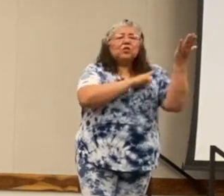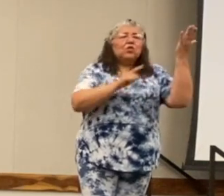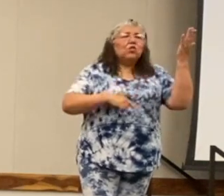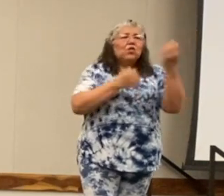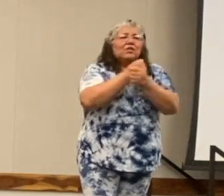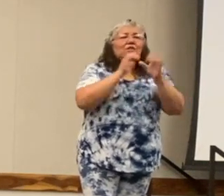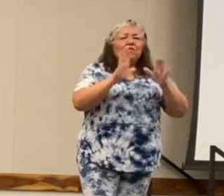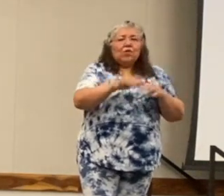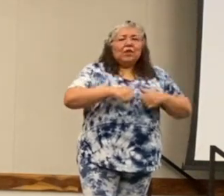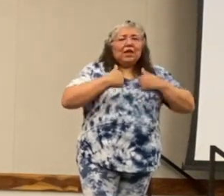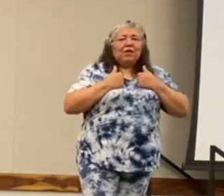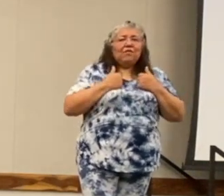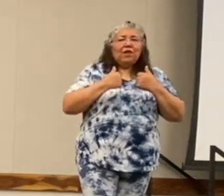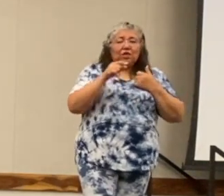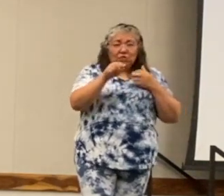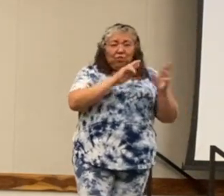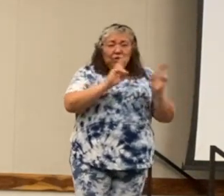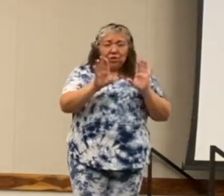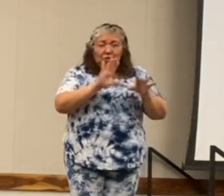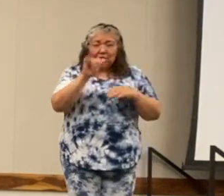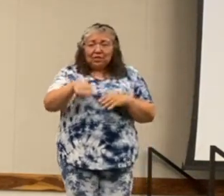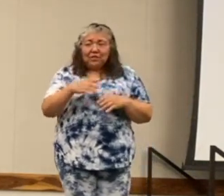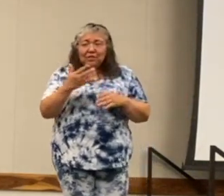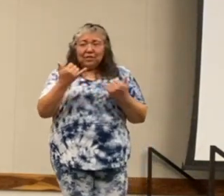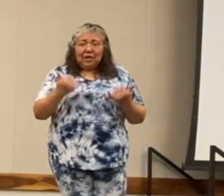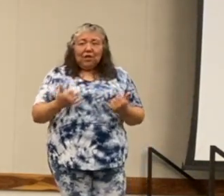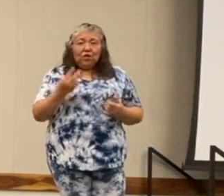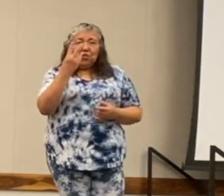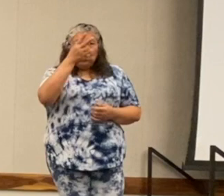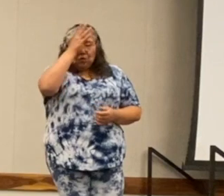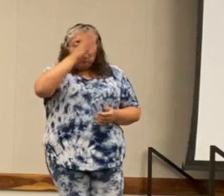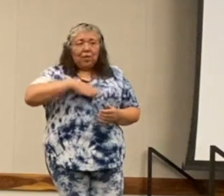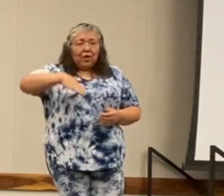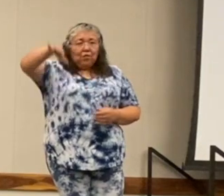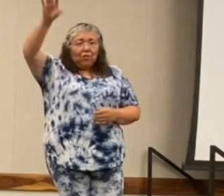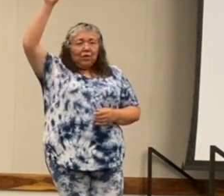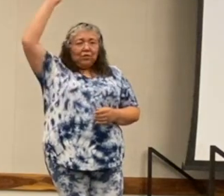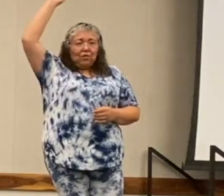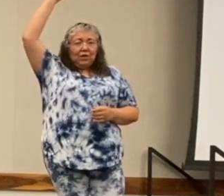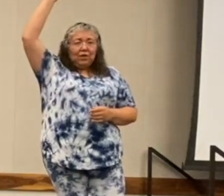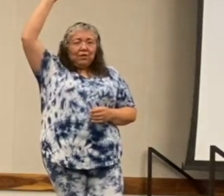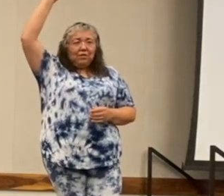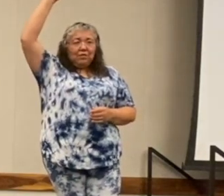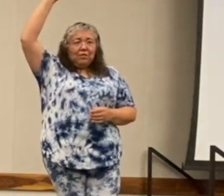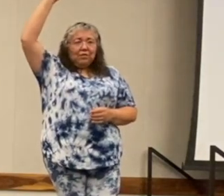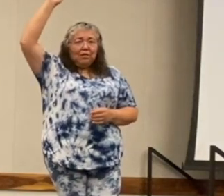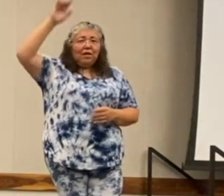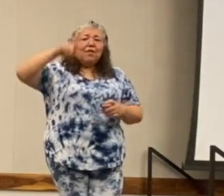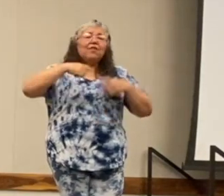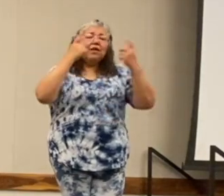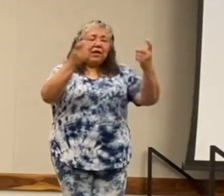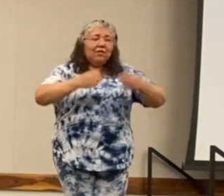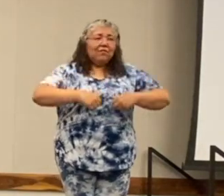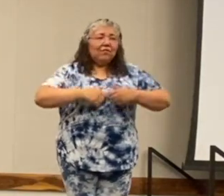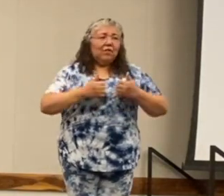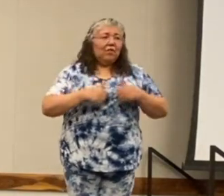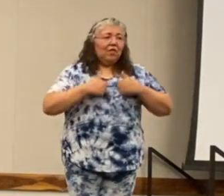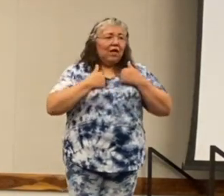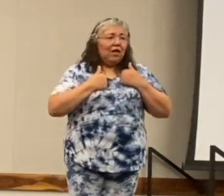your life, and you're ready to do it now? And two men raised their hands. And they gave their life to